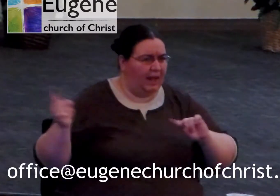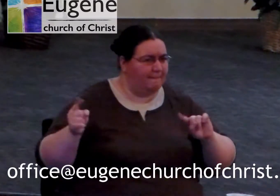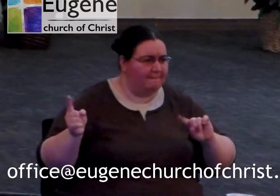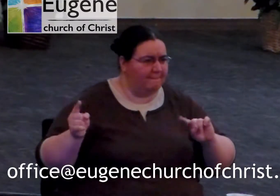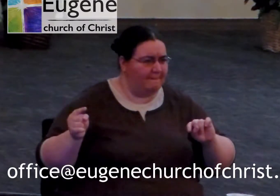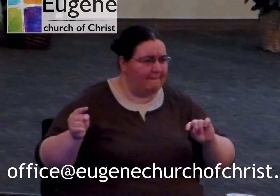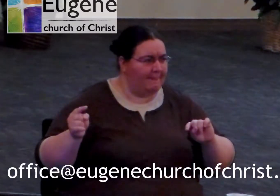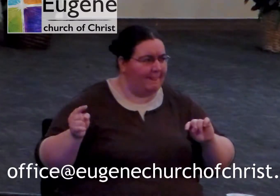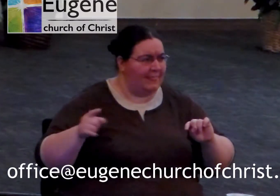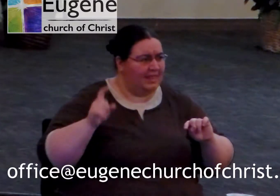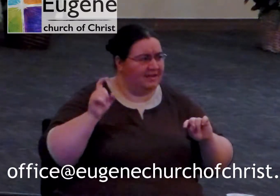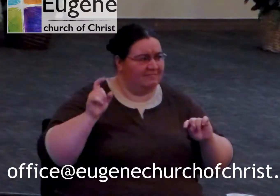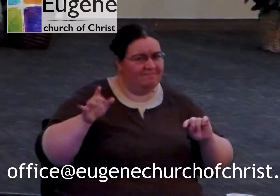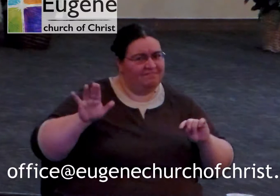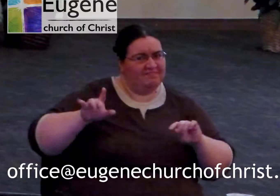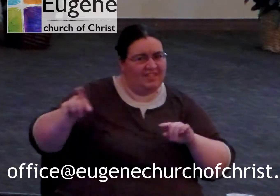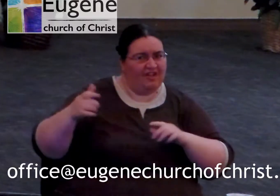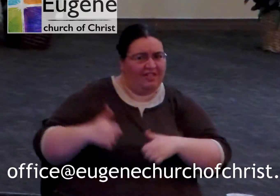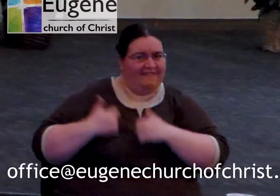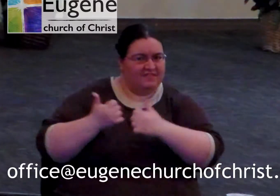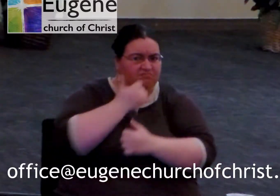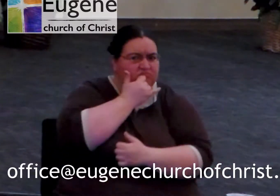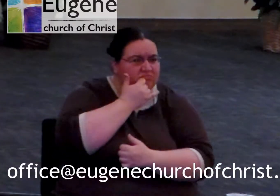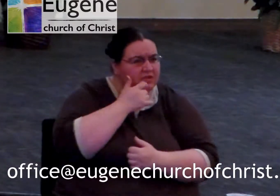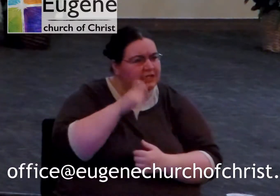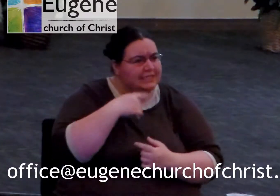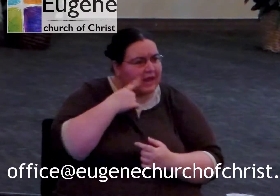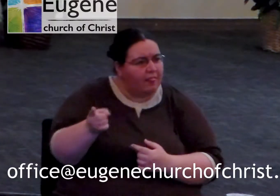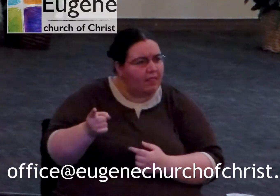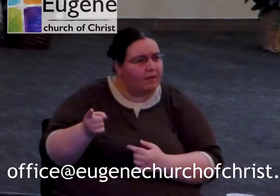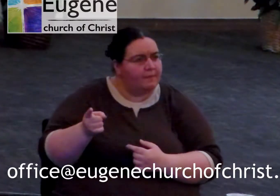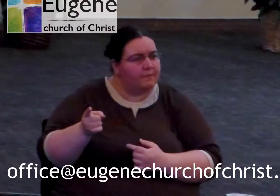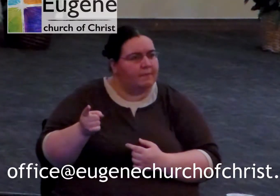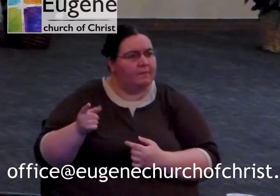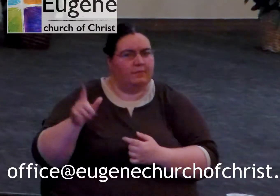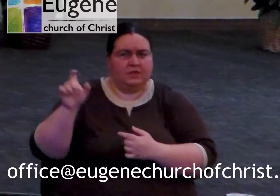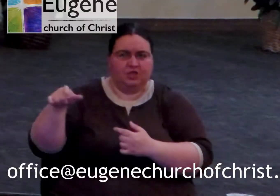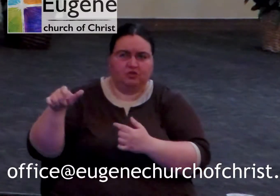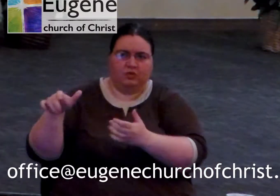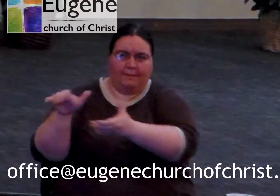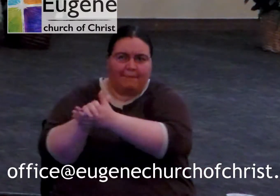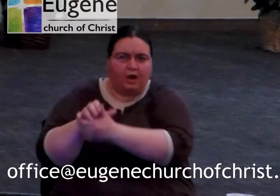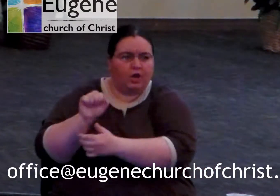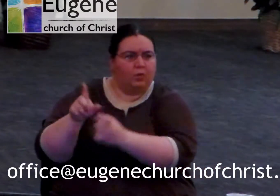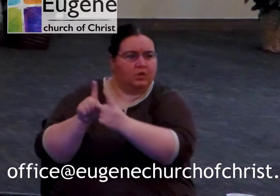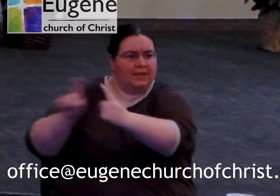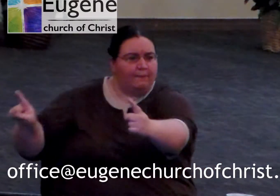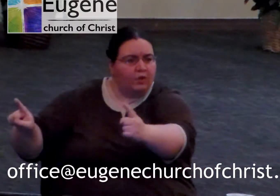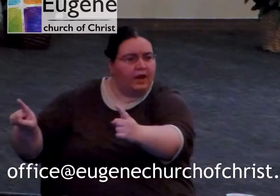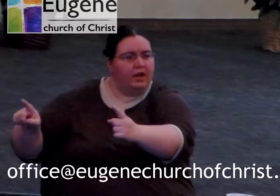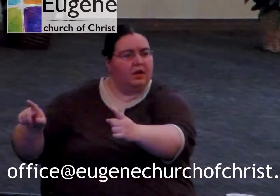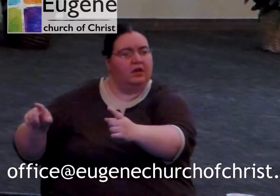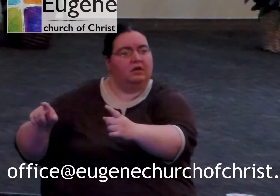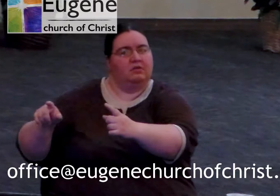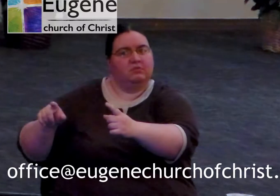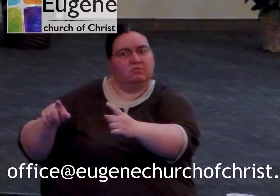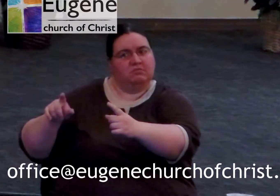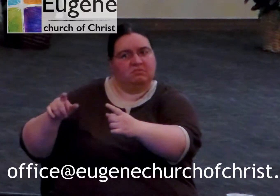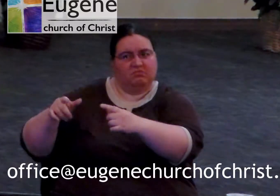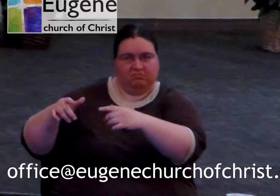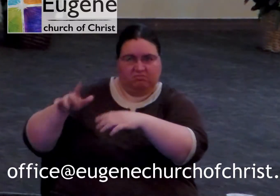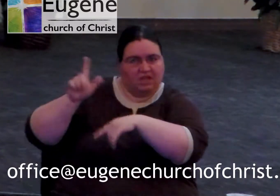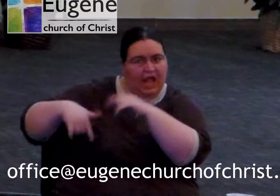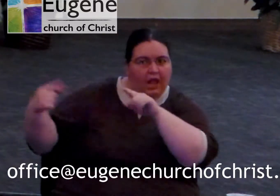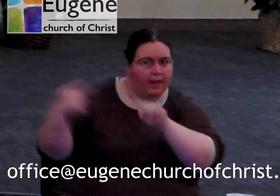or separate or get married that they're not allowed here. And he said, why would we do that? That doesn't fit with what we're looking at the